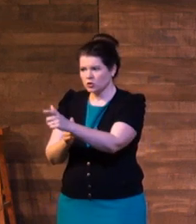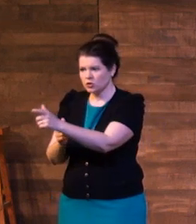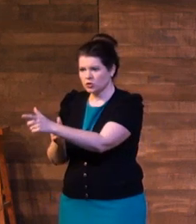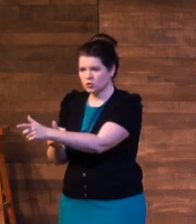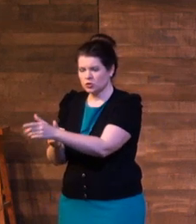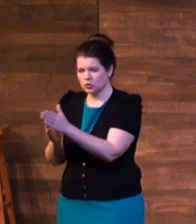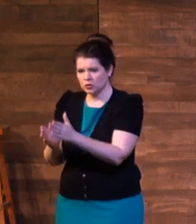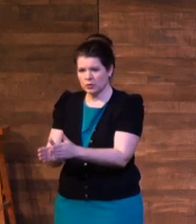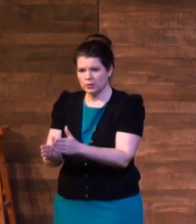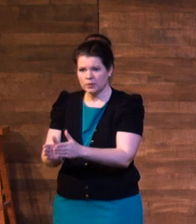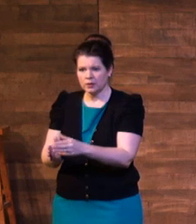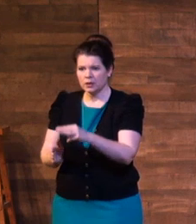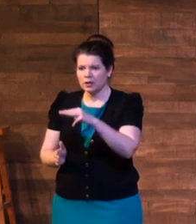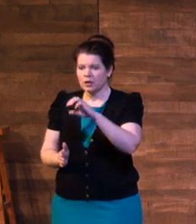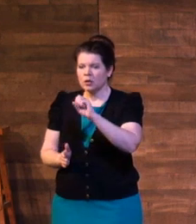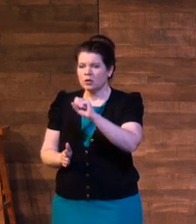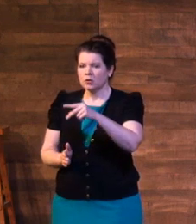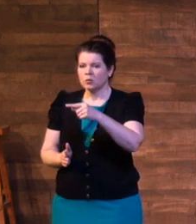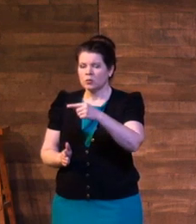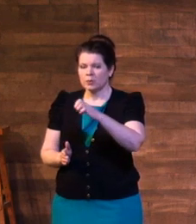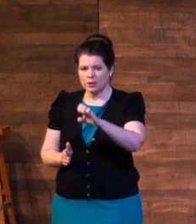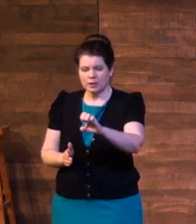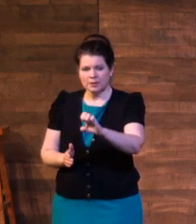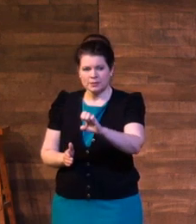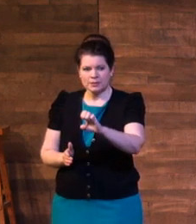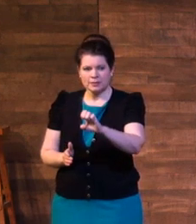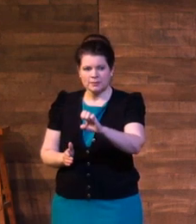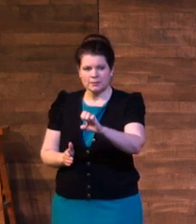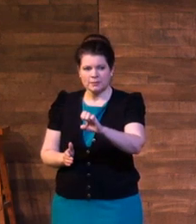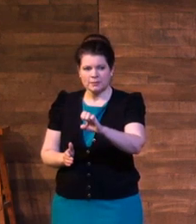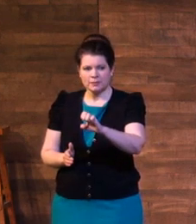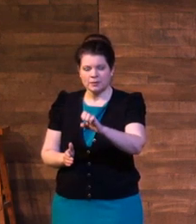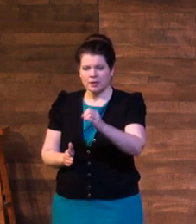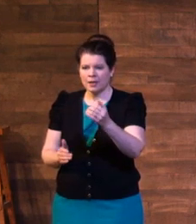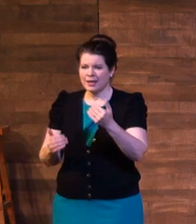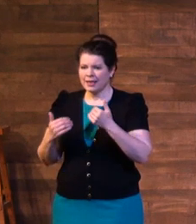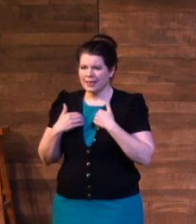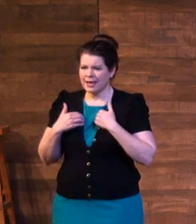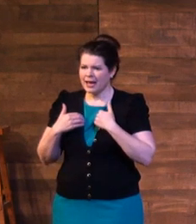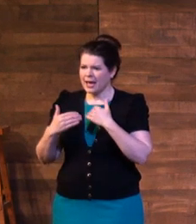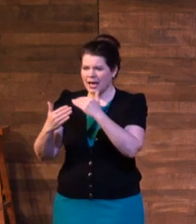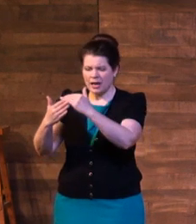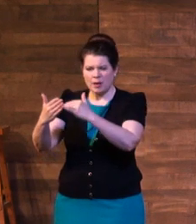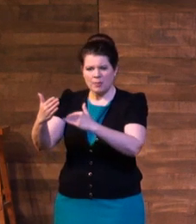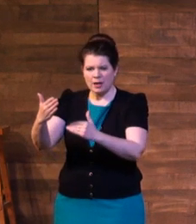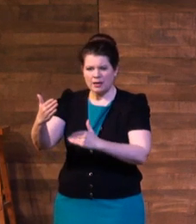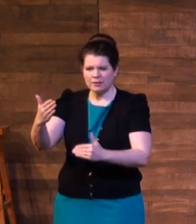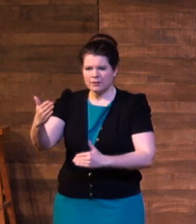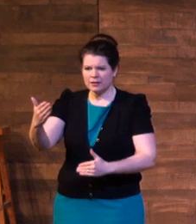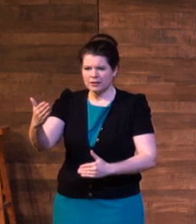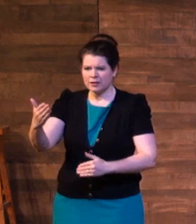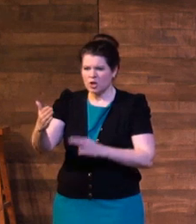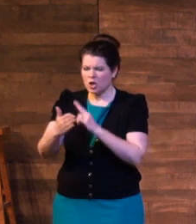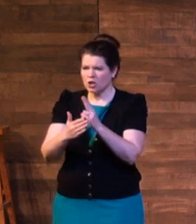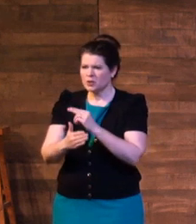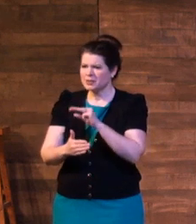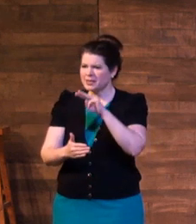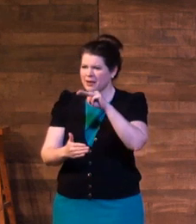the shooters of the mosques in Christchurch, they had a manifesto where they quoted Matthew as a reasoning for why they did what they